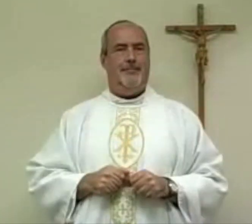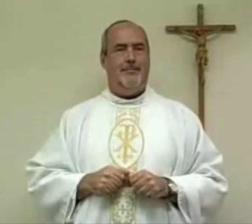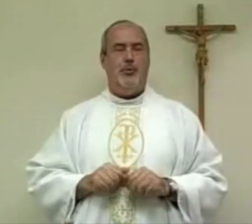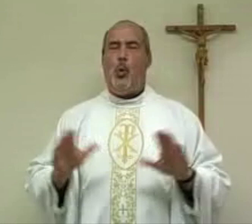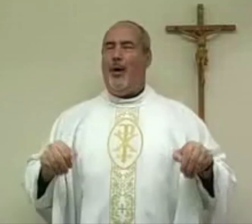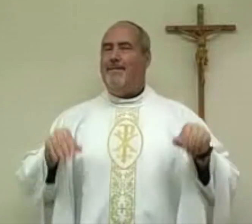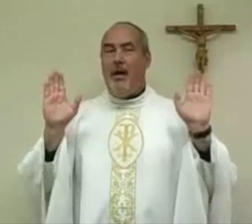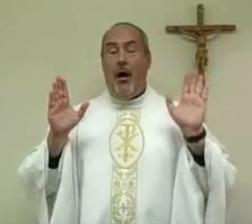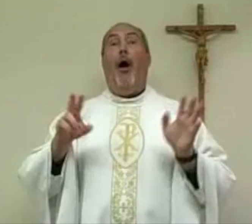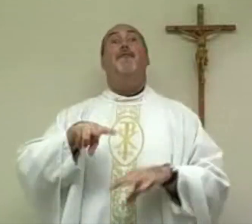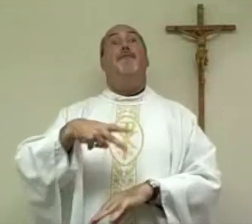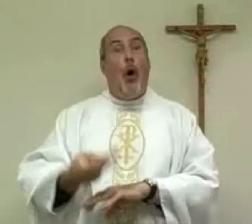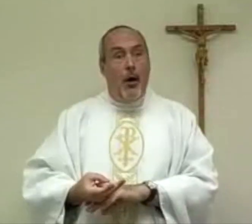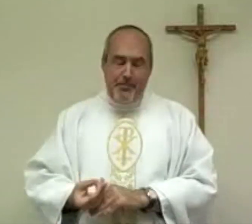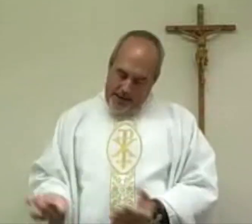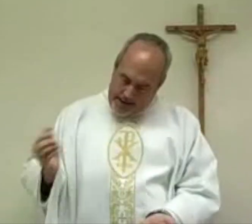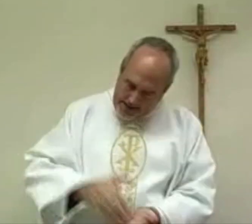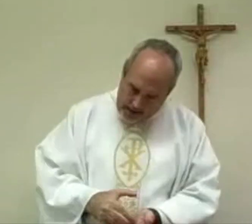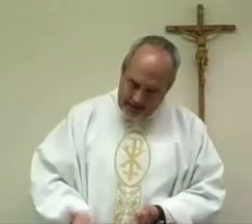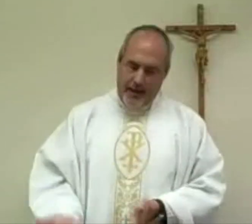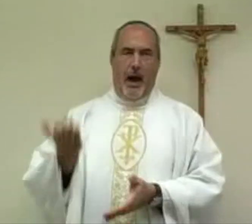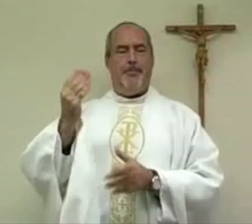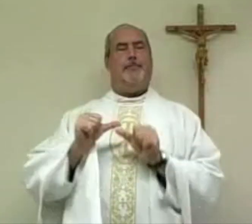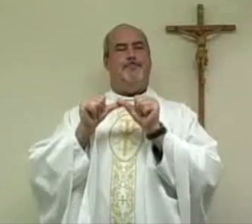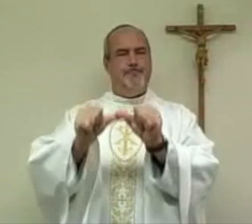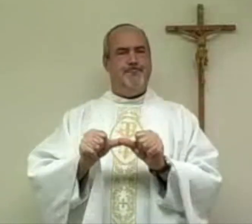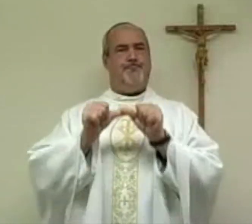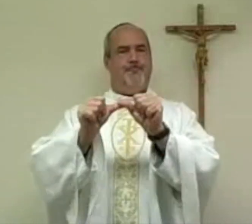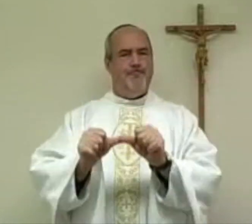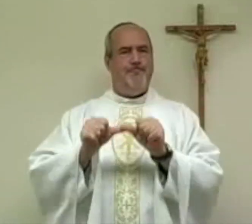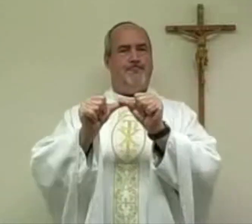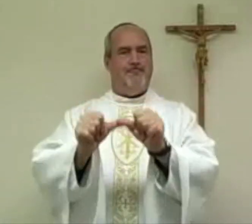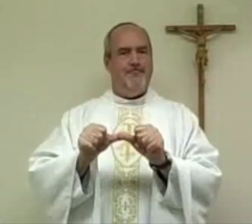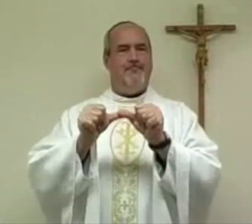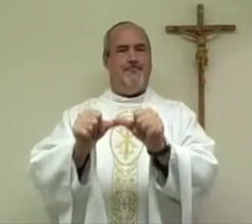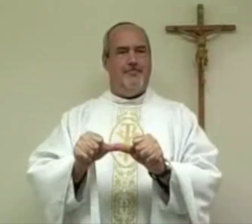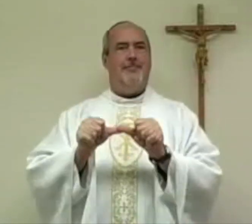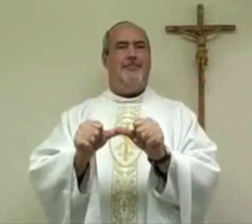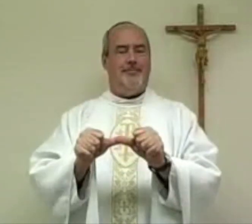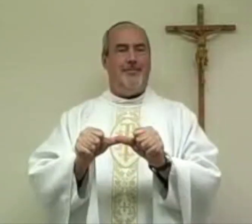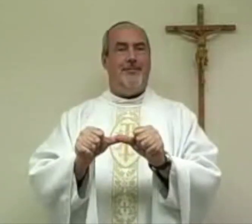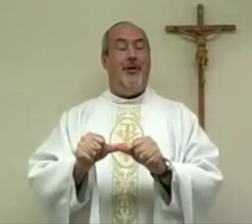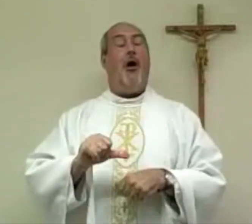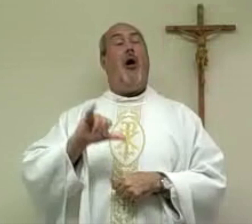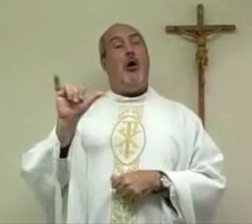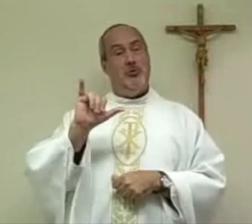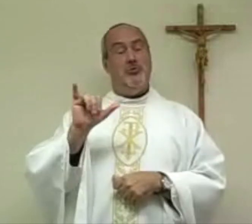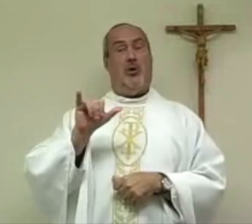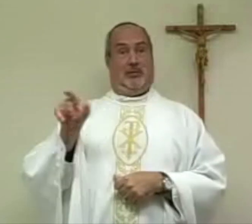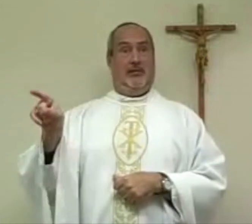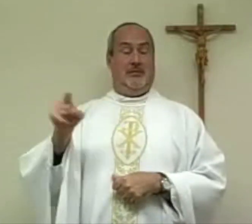again and keep going. If you fall, you get back up and you keep going. And you do it over and